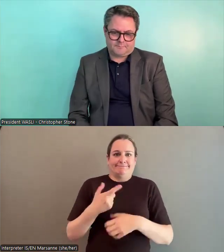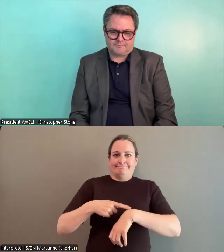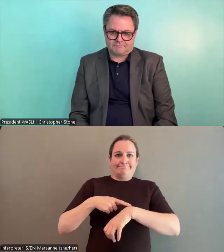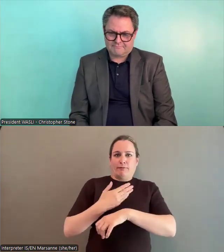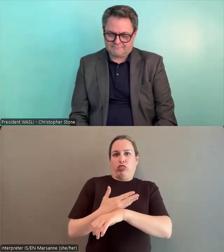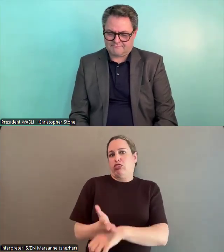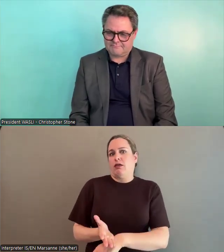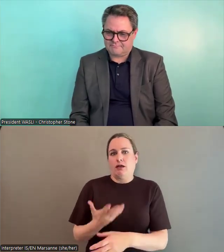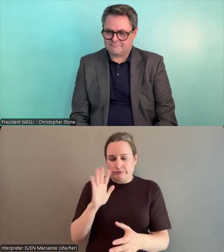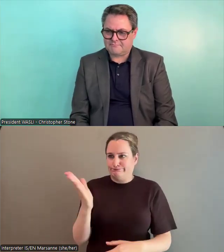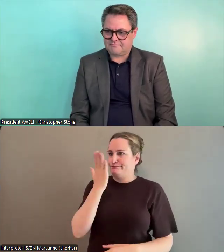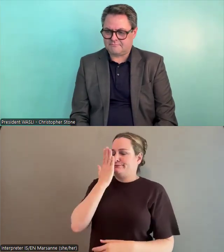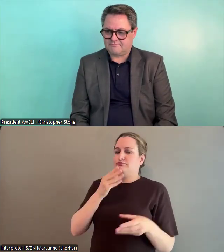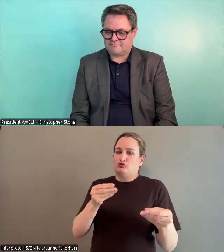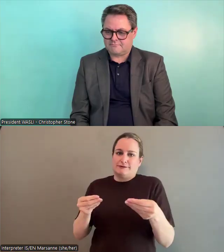the hard work.